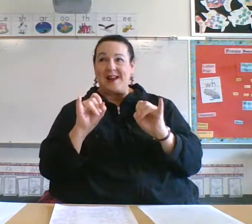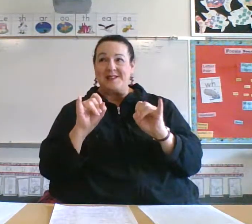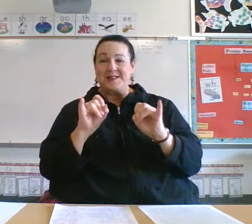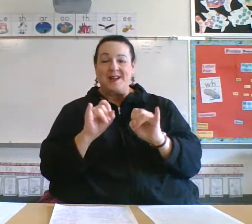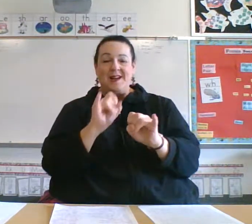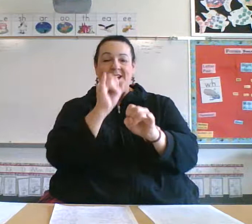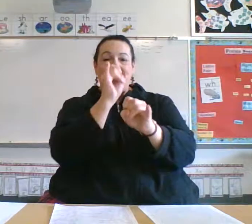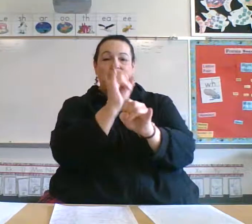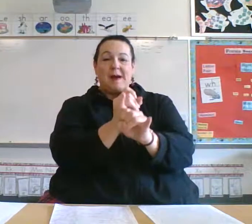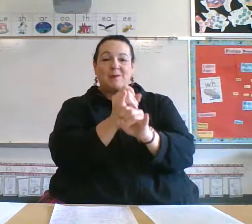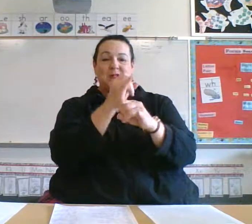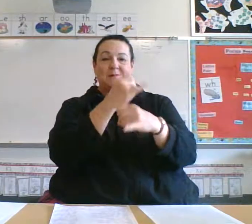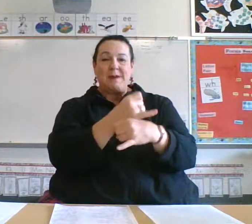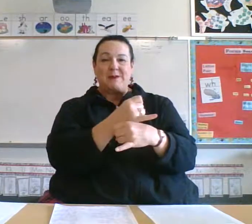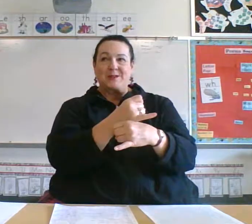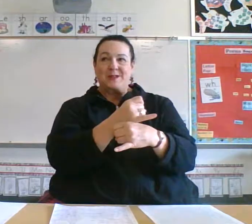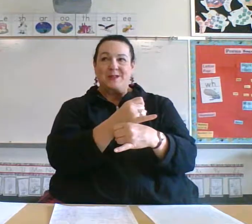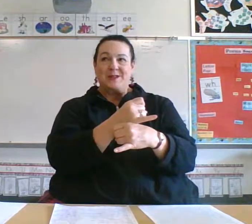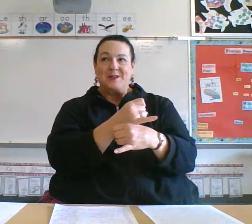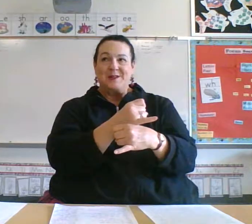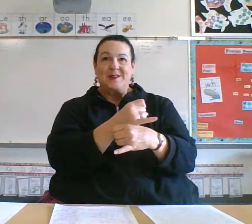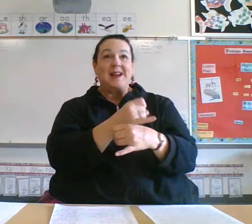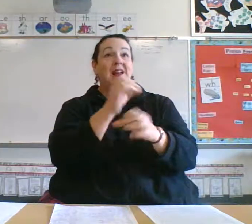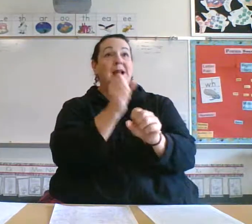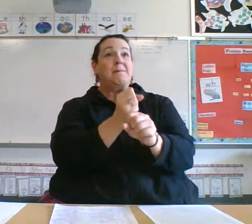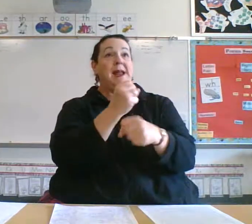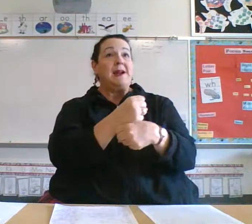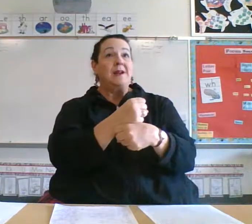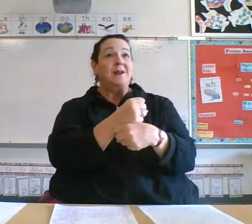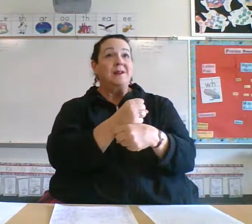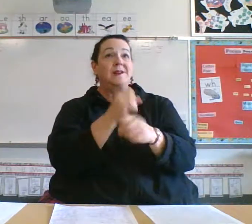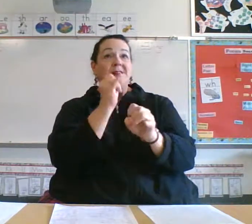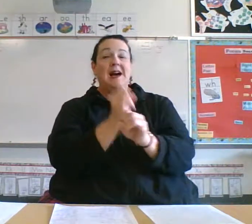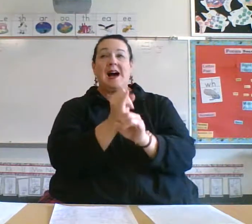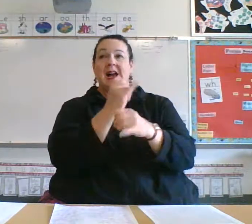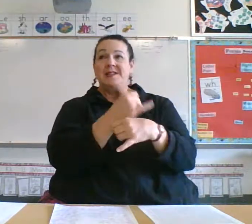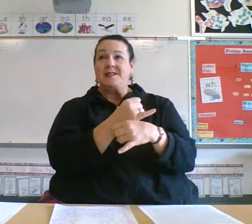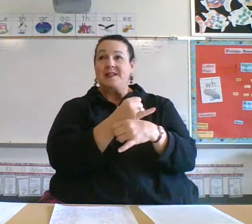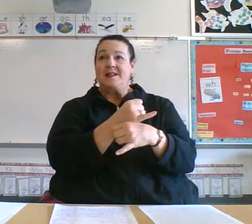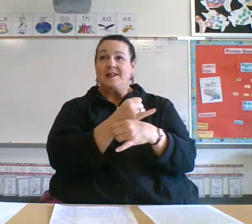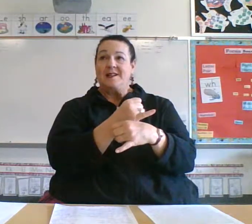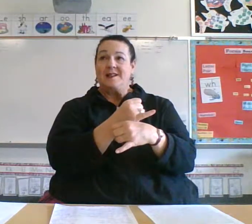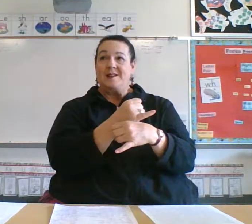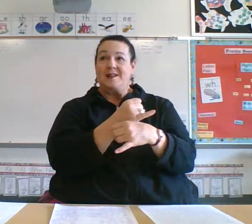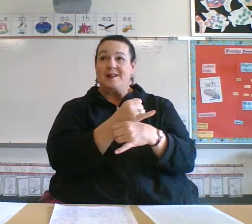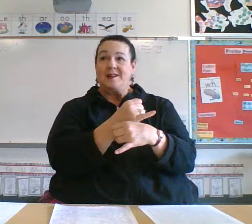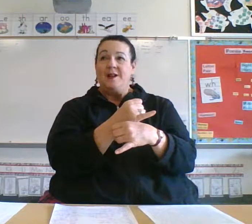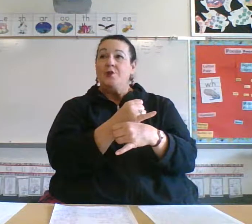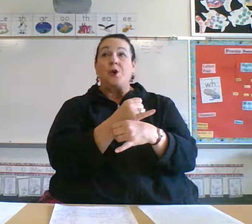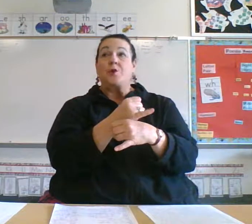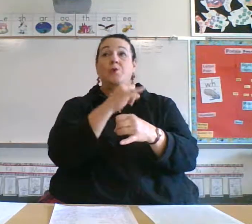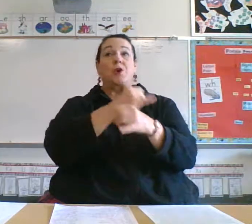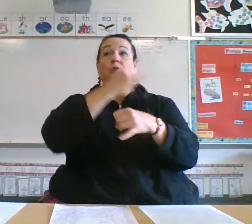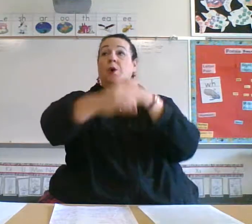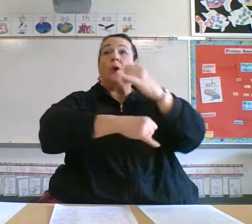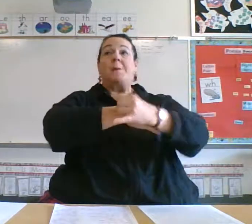eyes. Bounce, bounce. Kind of like make. Eyes. No, don't go up and